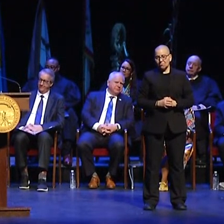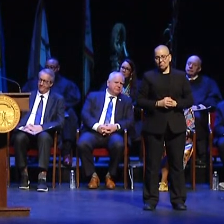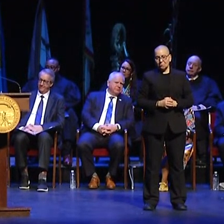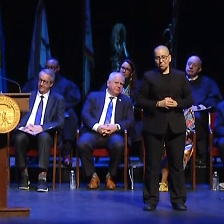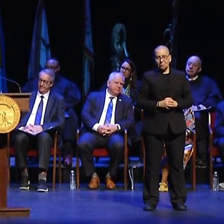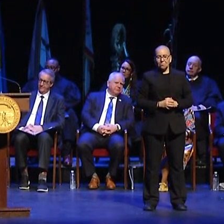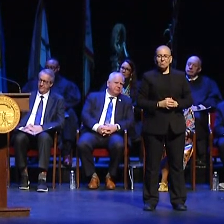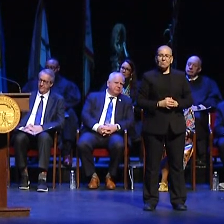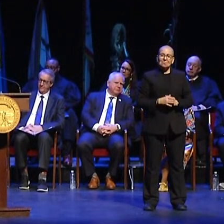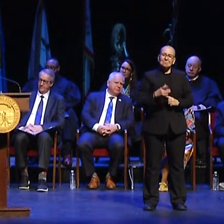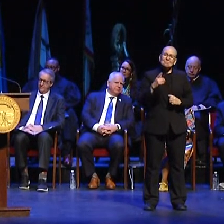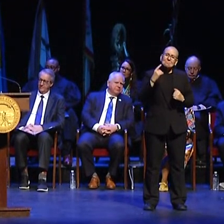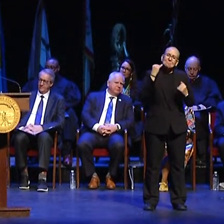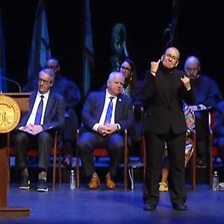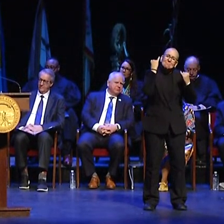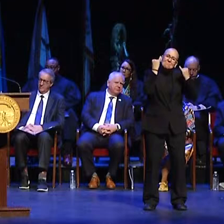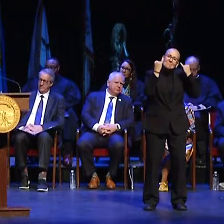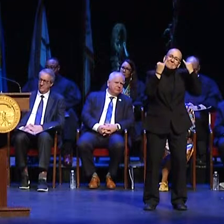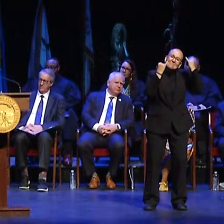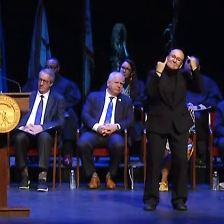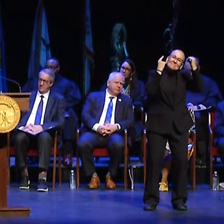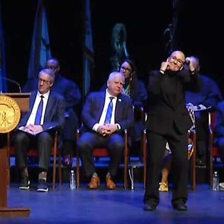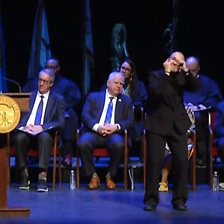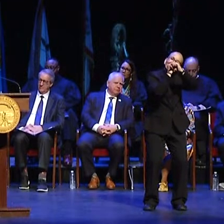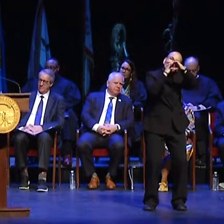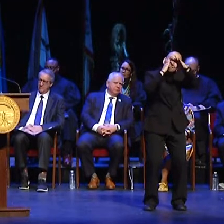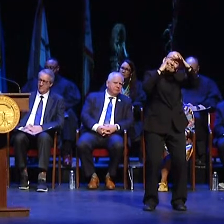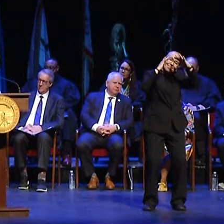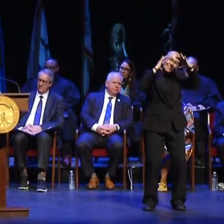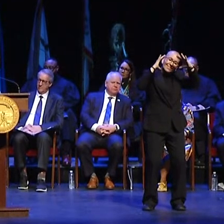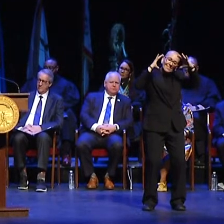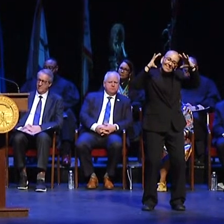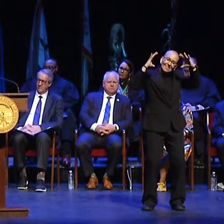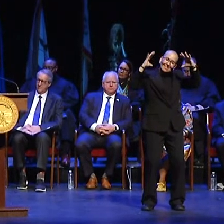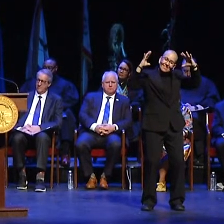Ooh. Imagine no possessions.